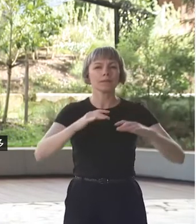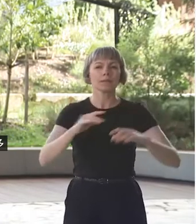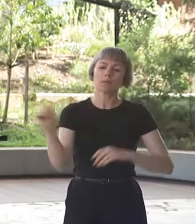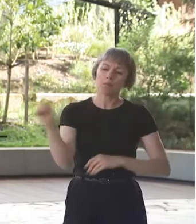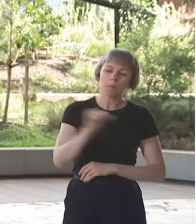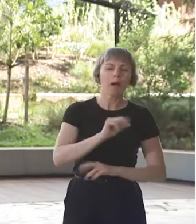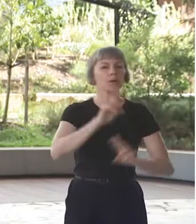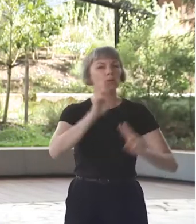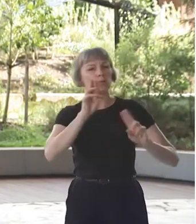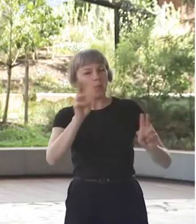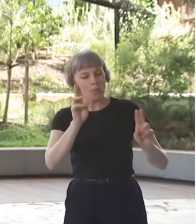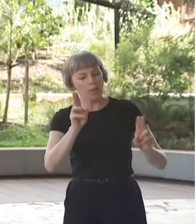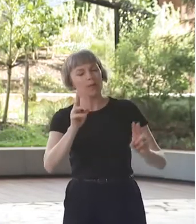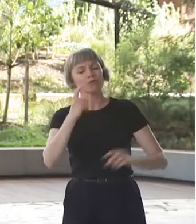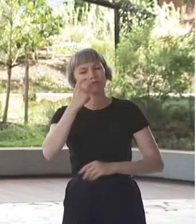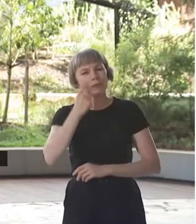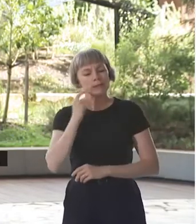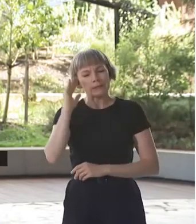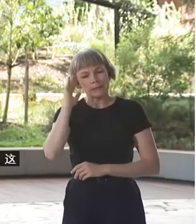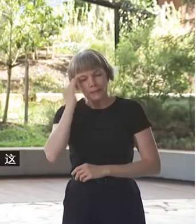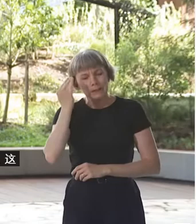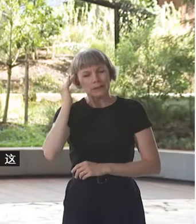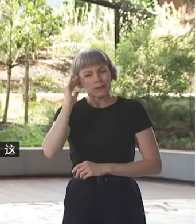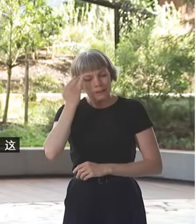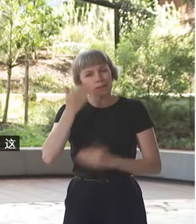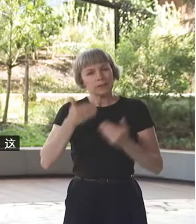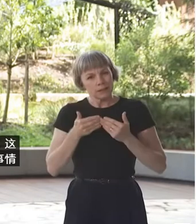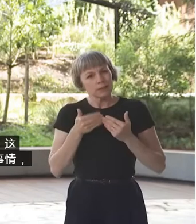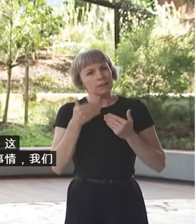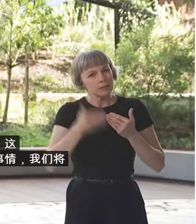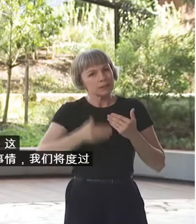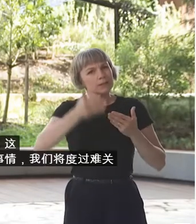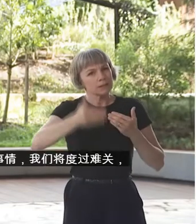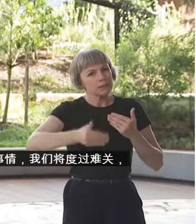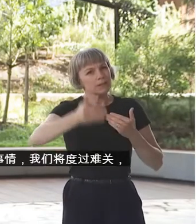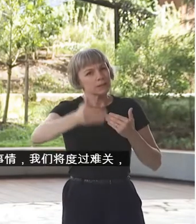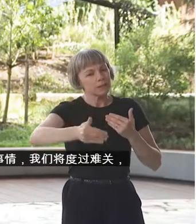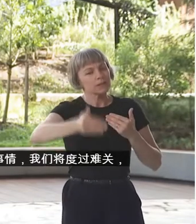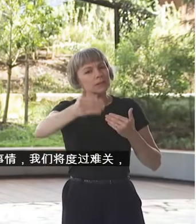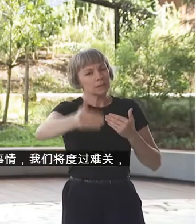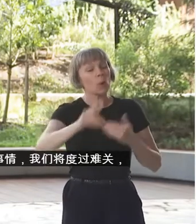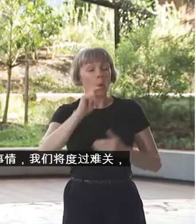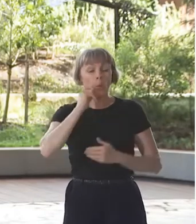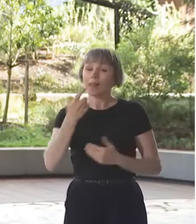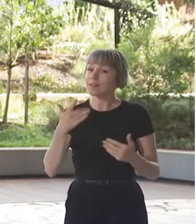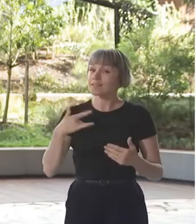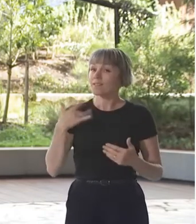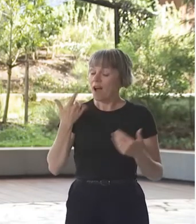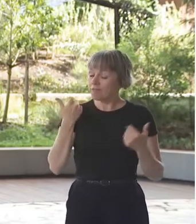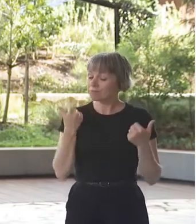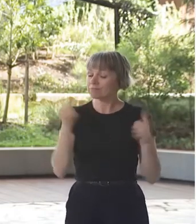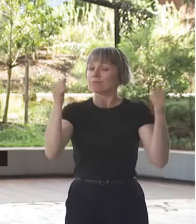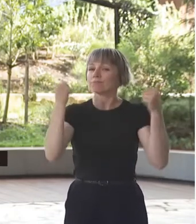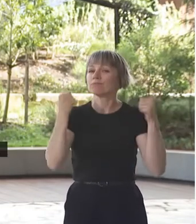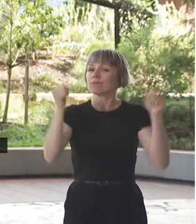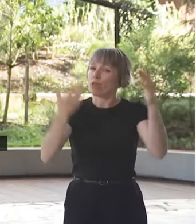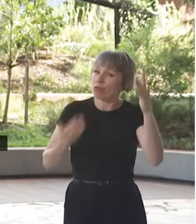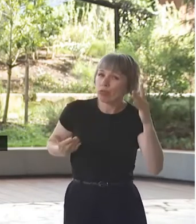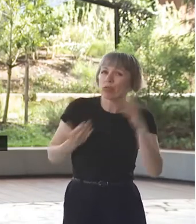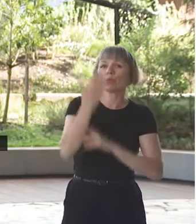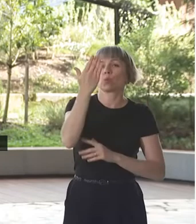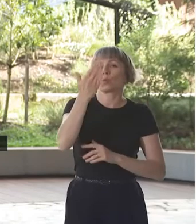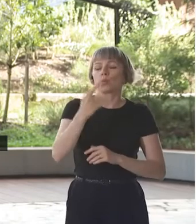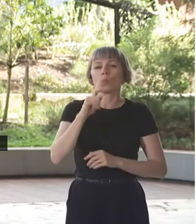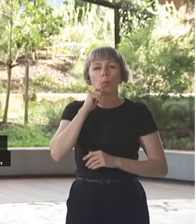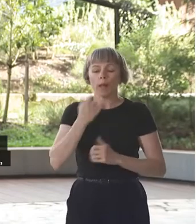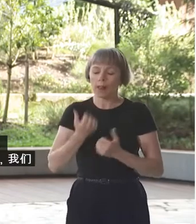normal. And we will do that. And that is exactly what's going to happen. We are going to get through this. We are going to get through this and come out